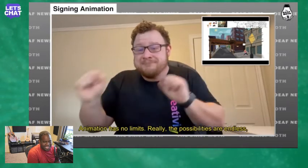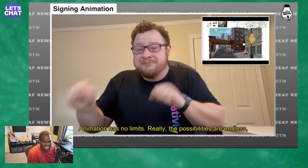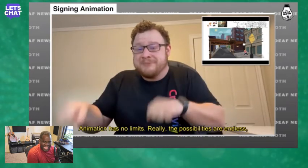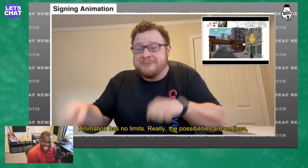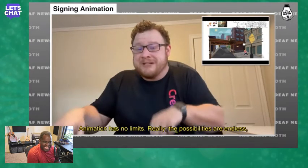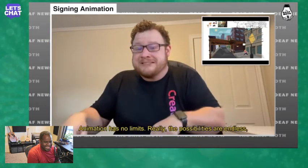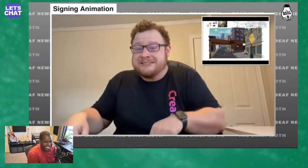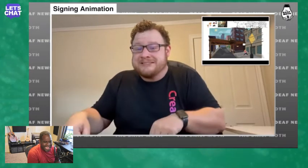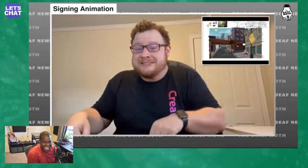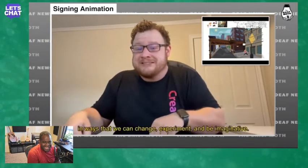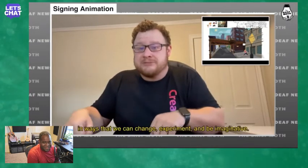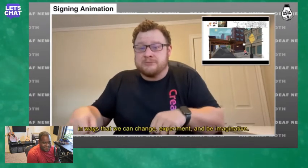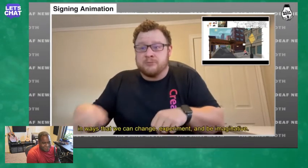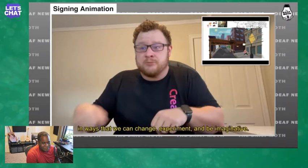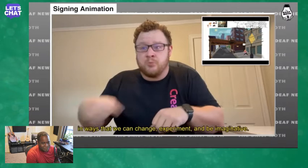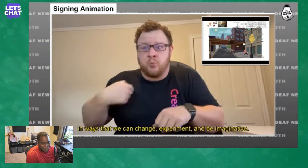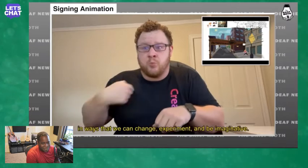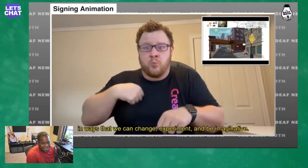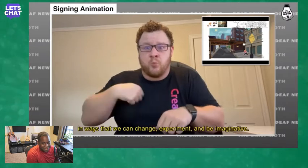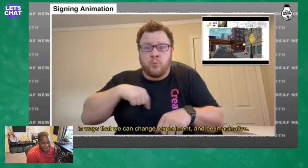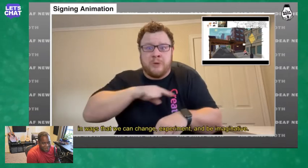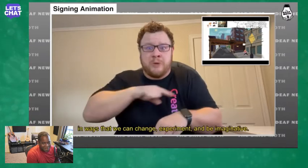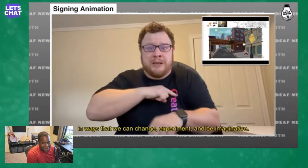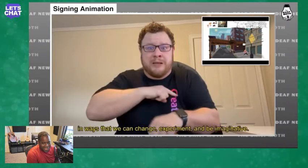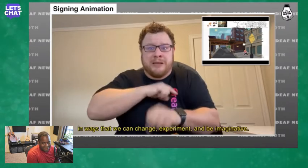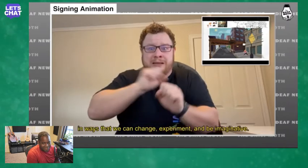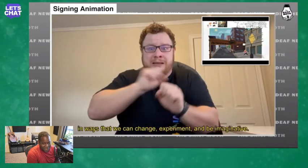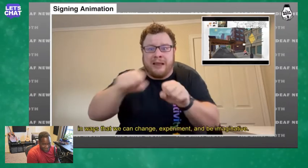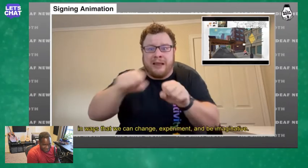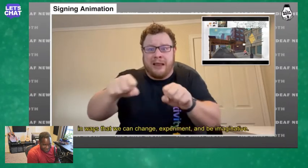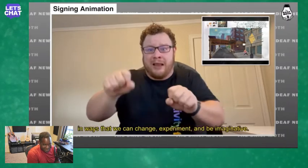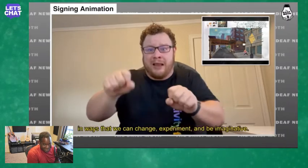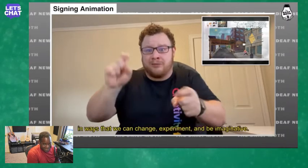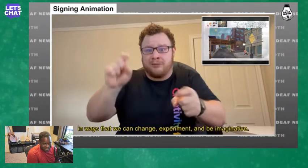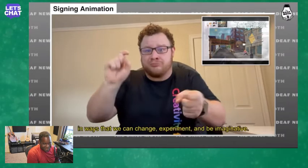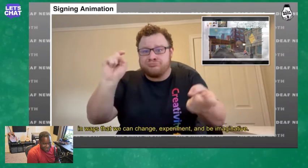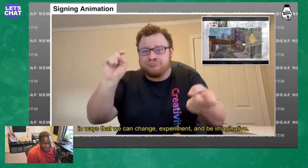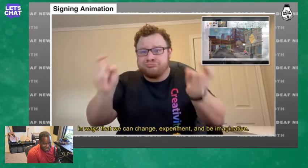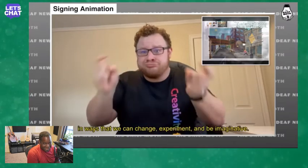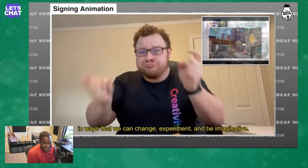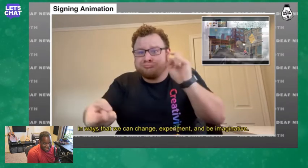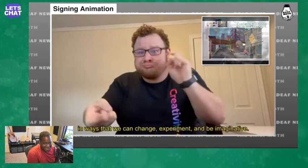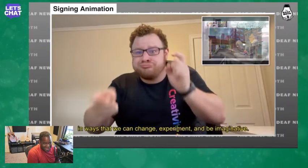possibilities, can. Oh, I love the facials here.